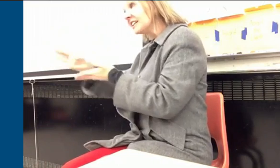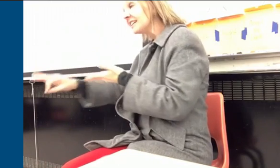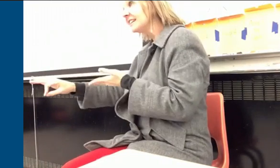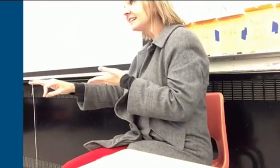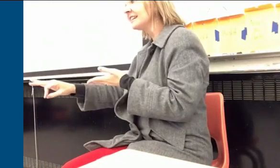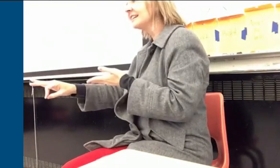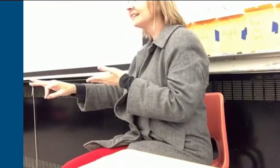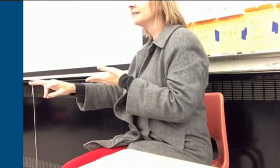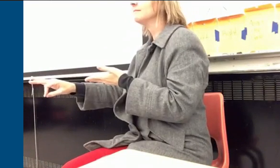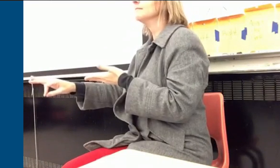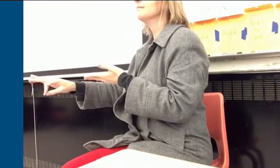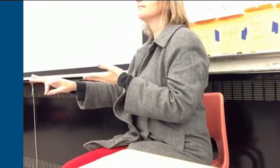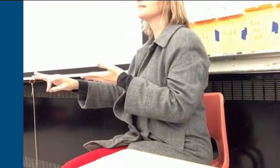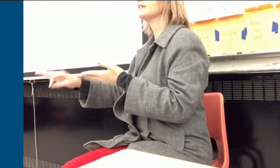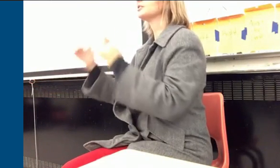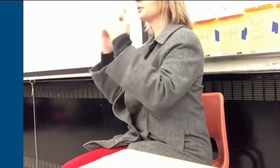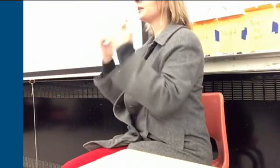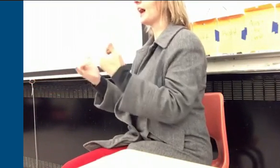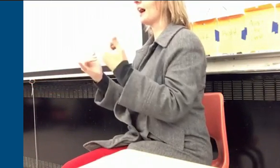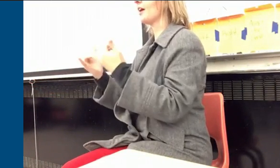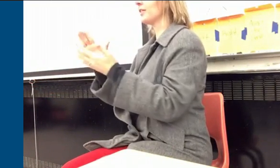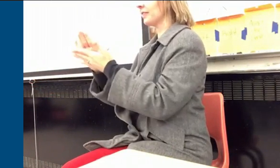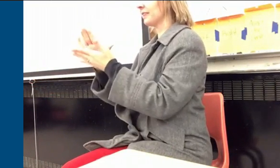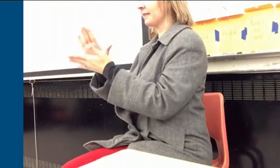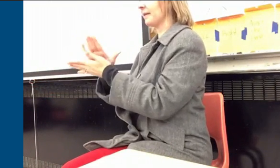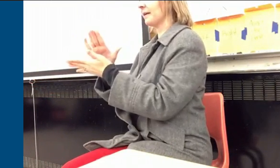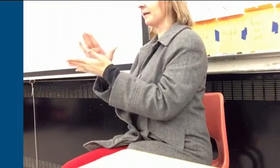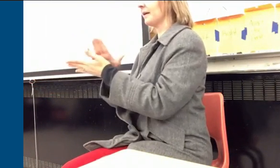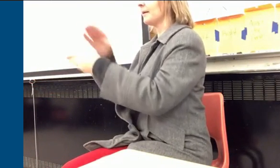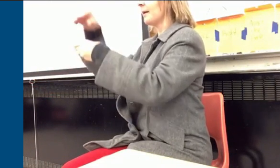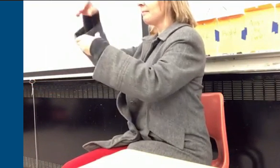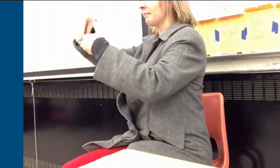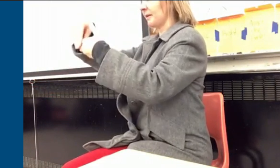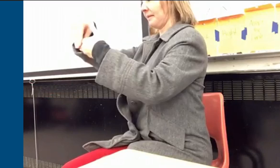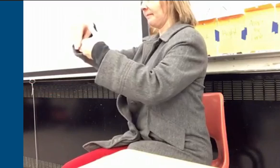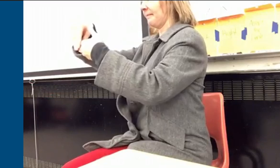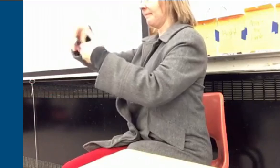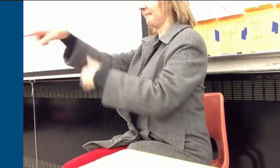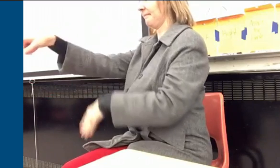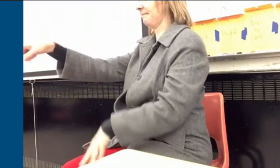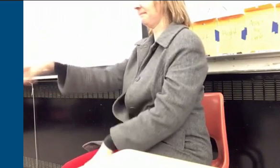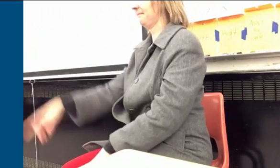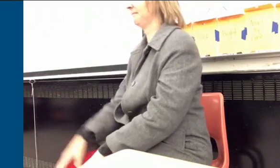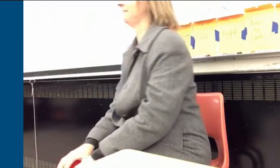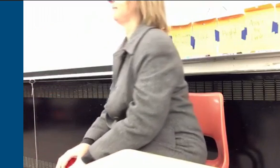group has, you are going to put them into the paper clip I have just given you.